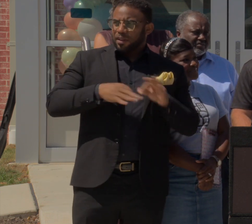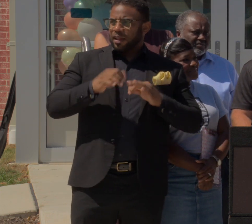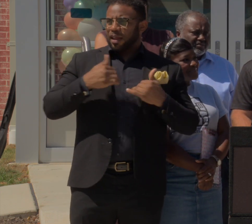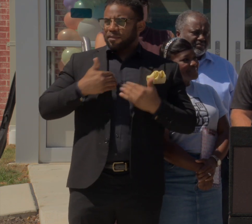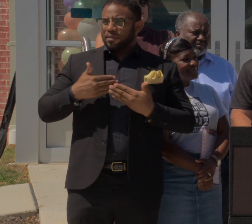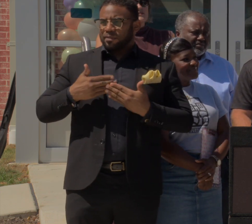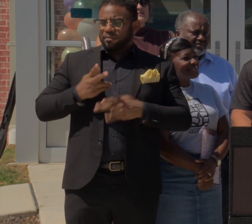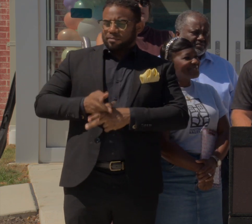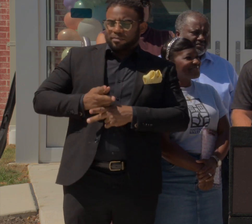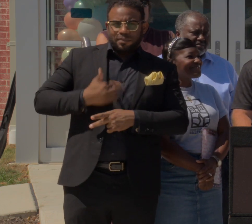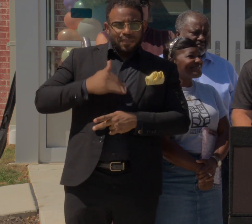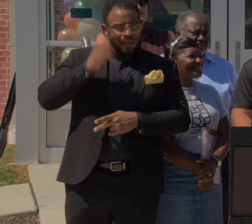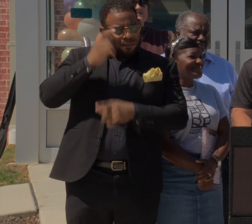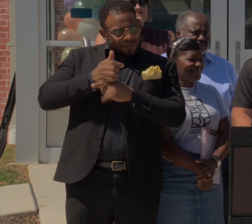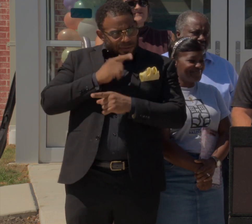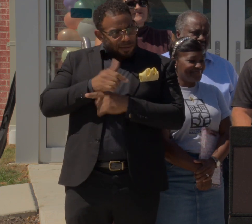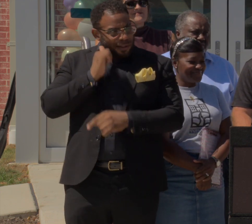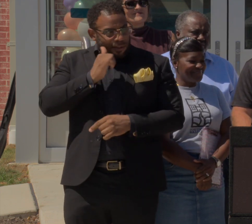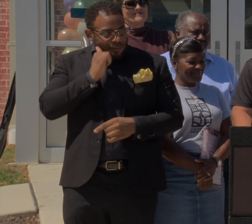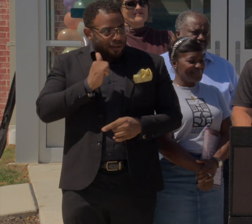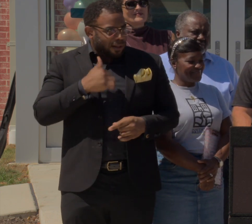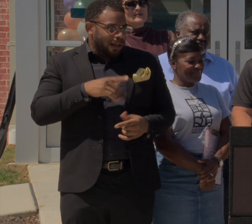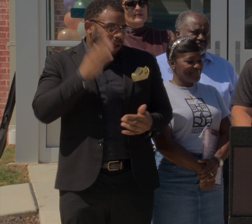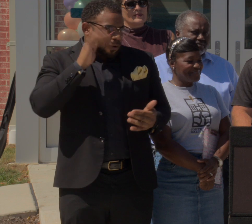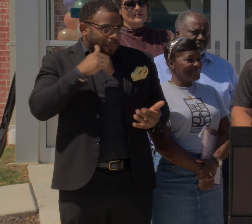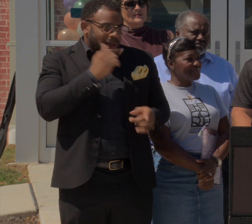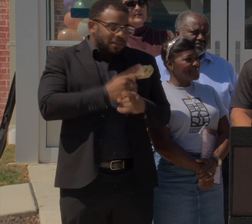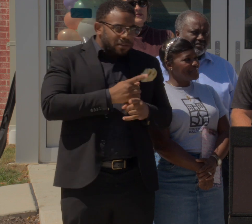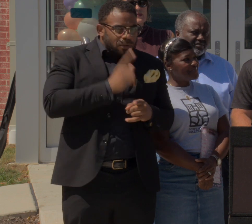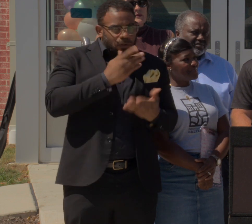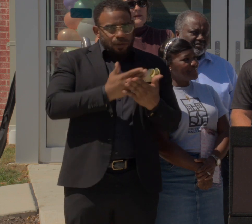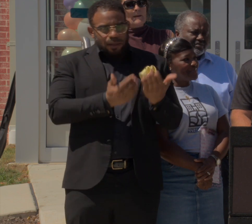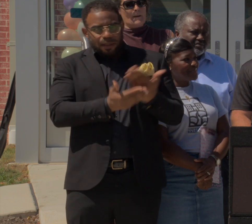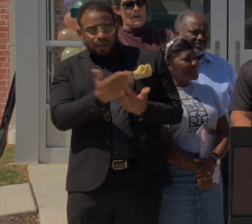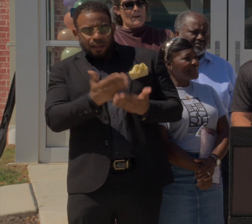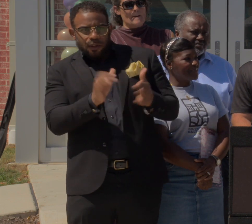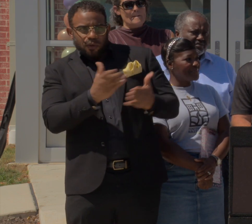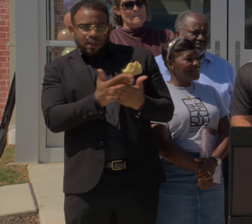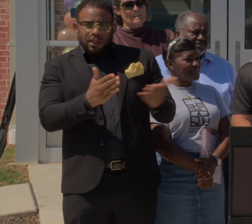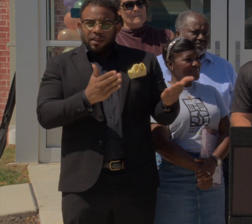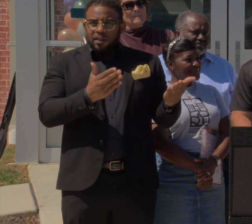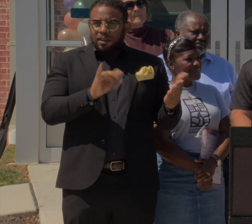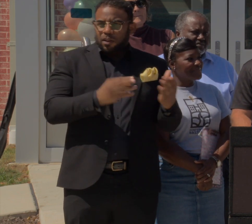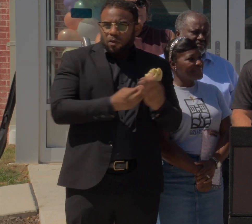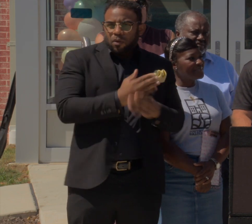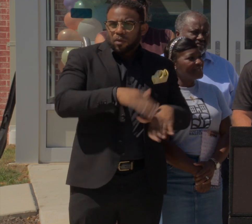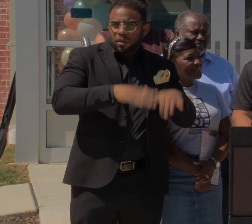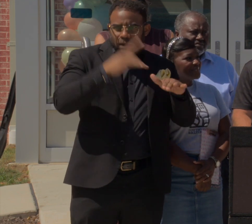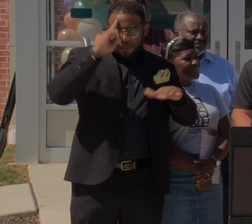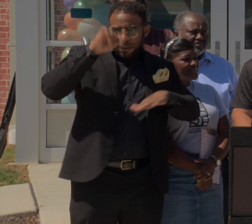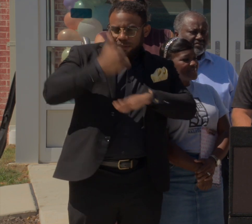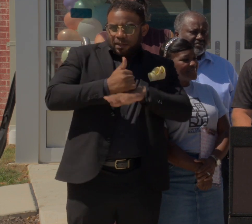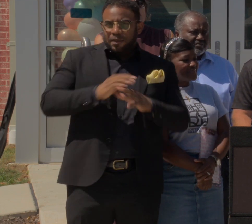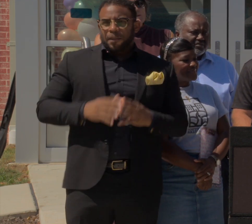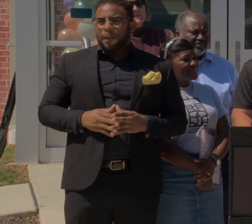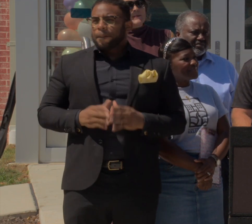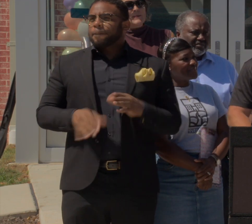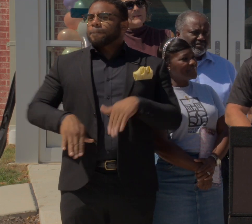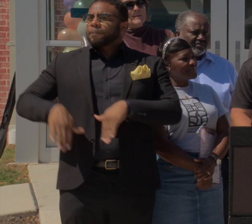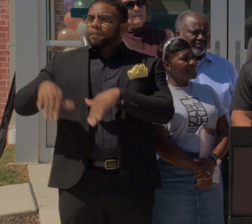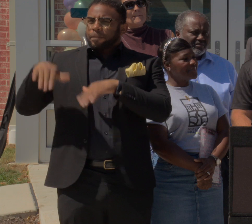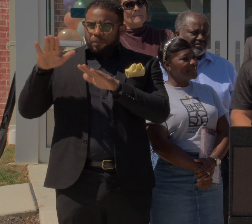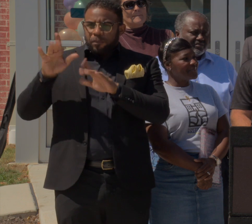having to babysit my siblings every day. I would know my sisters were in good hands, doing things that could grow them and their mindsets. Growing